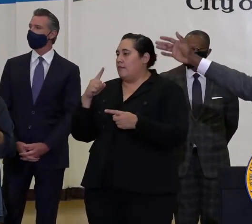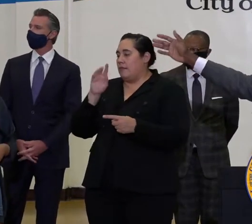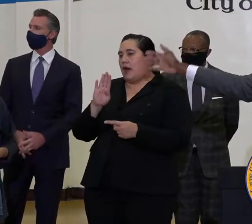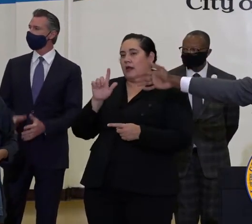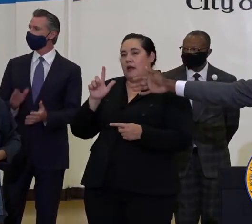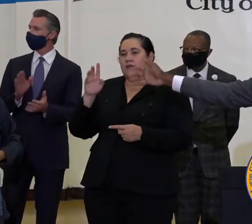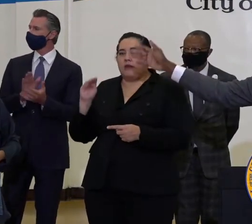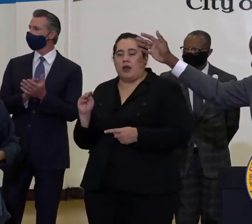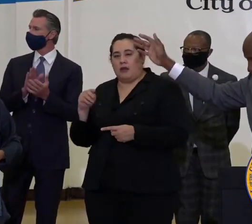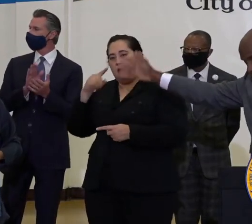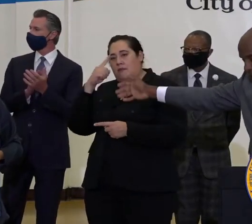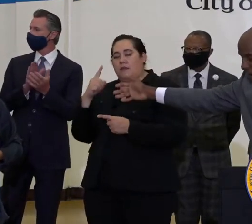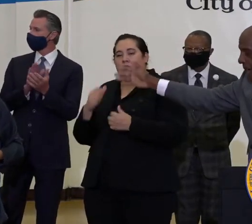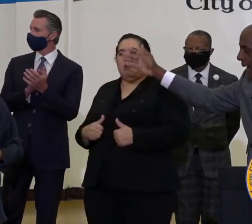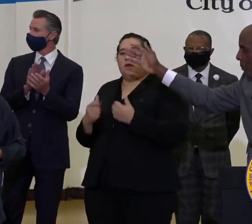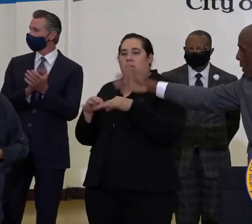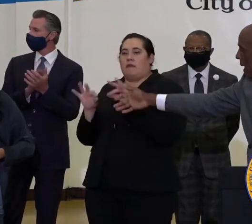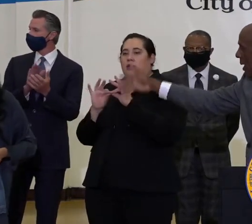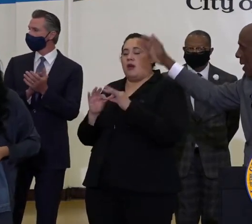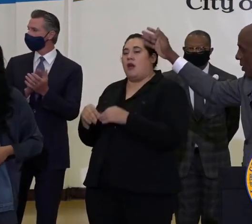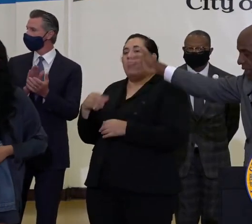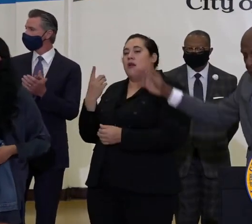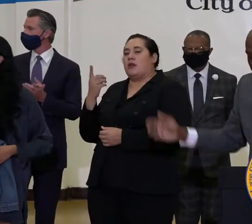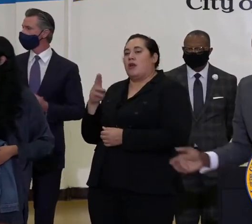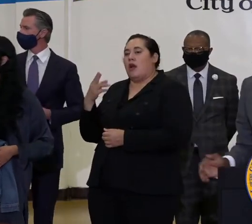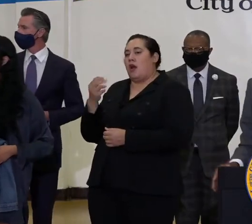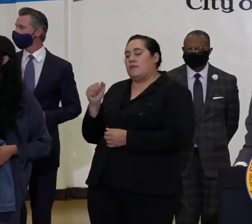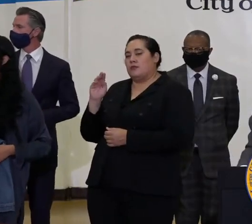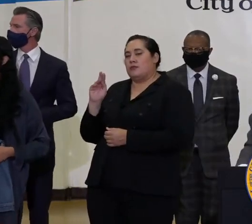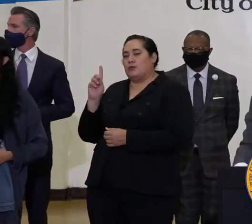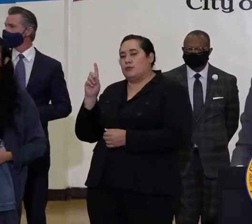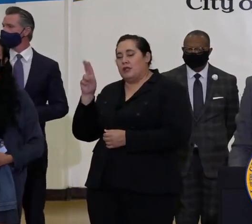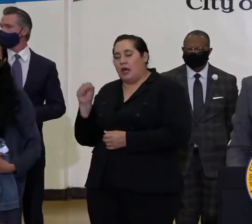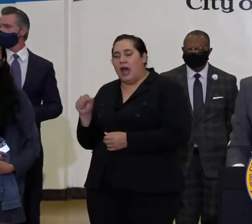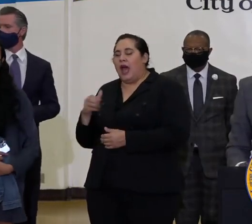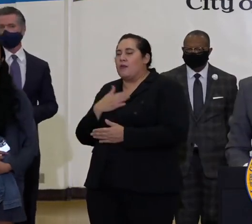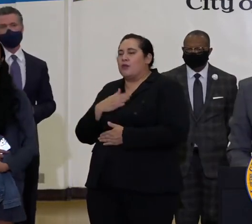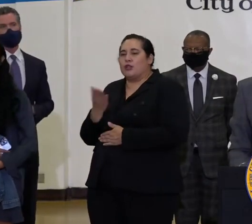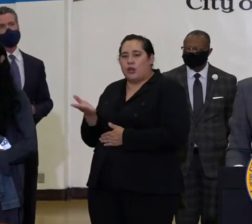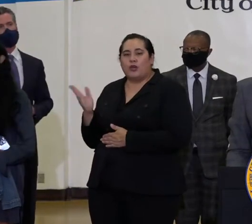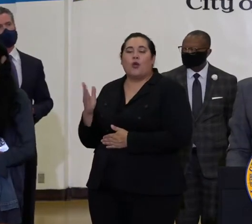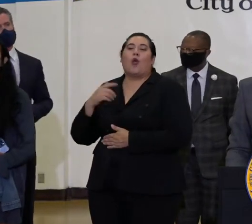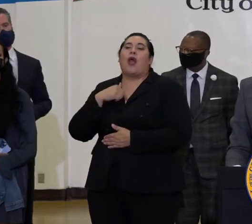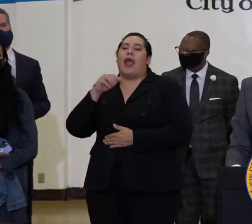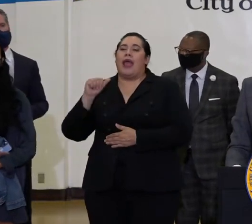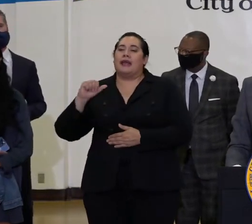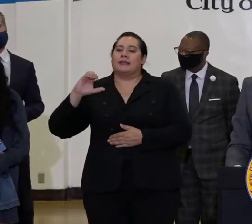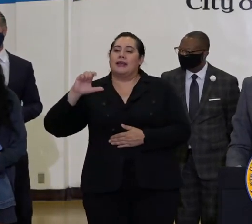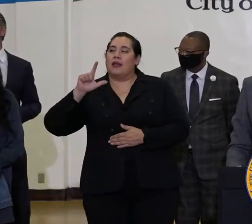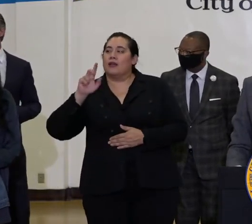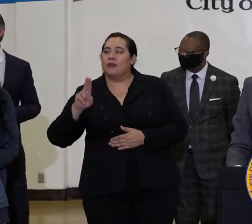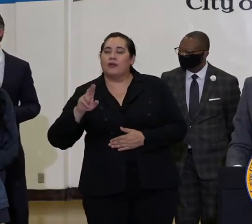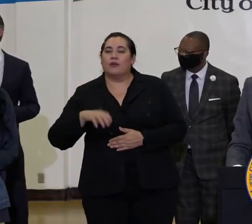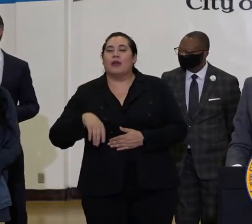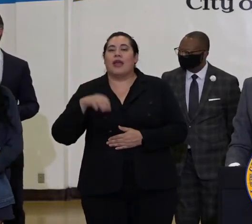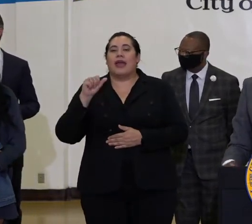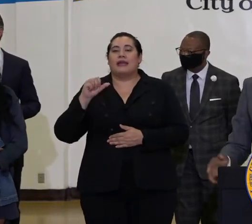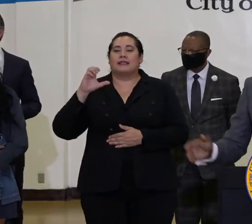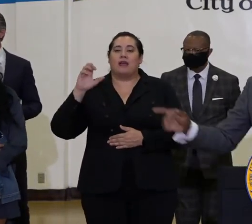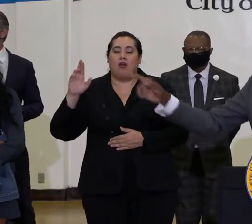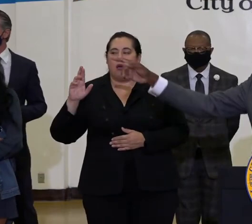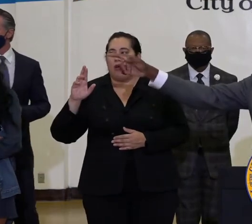Matter, Dr. Abdullah, Sheila, I appreciate you, ACLU.